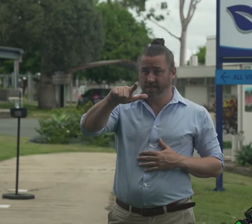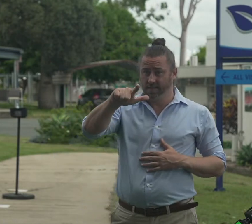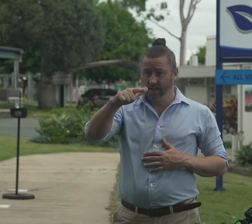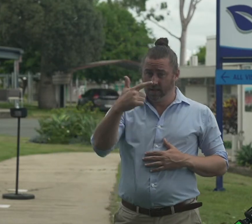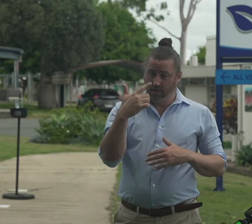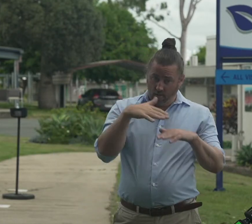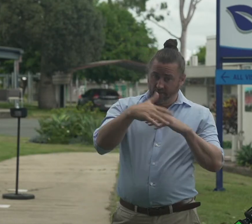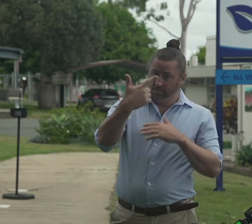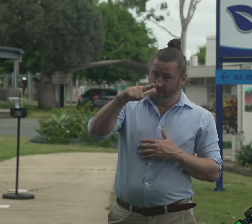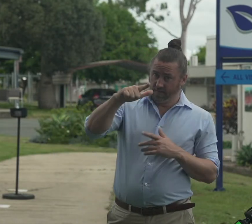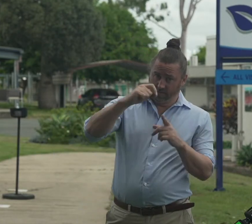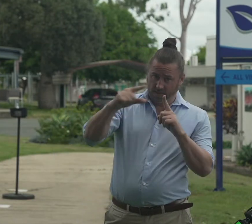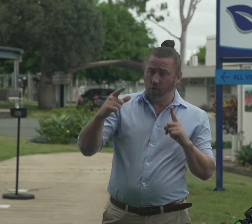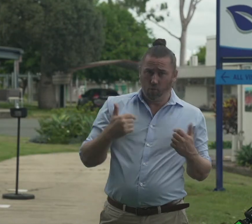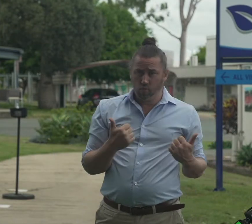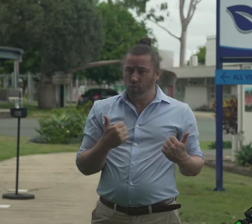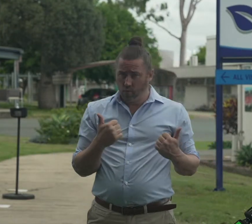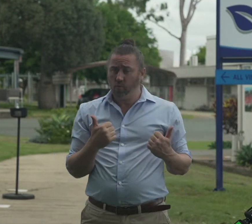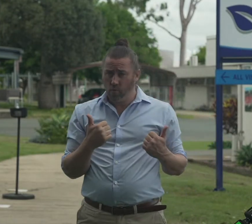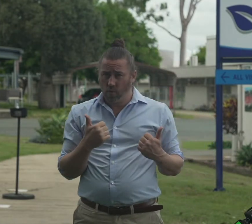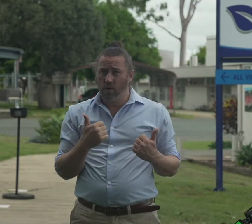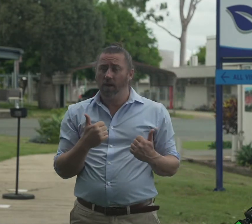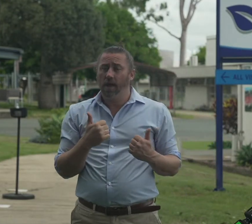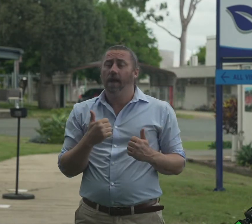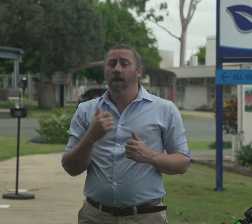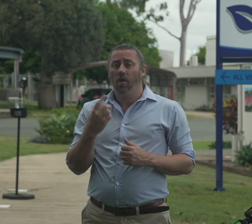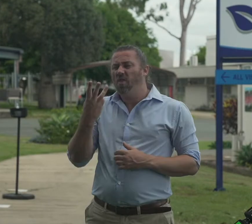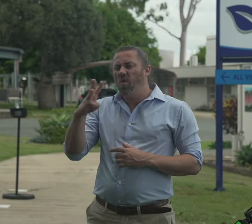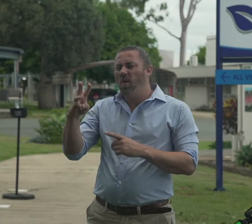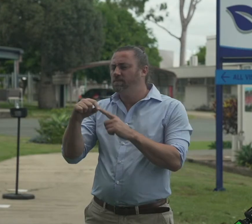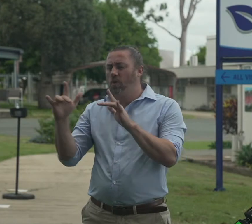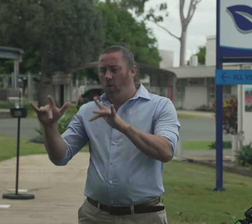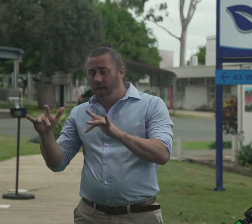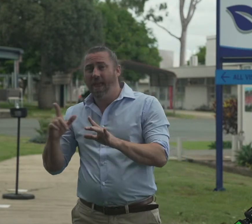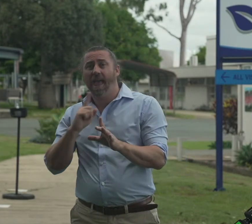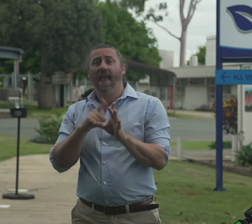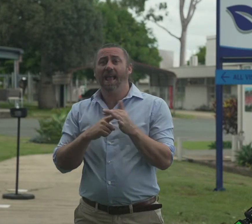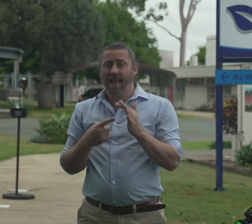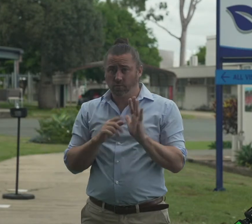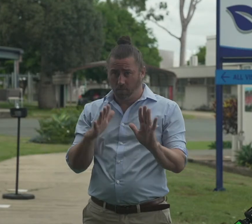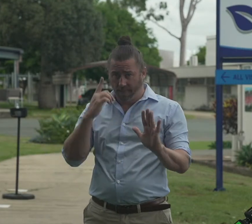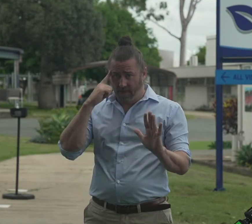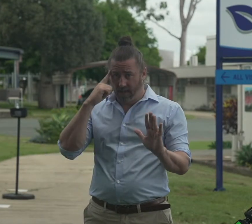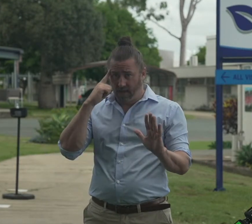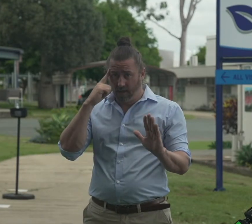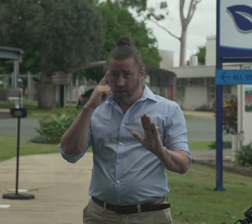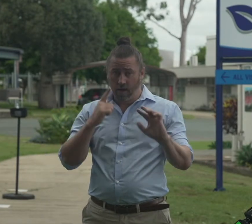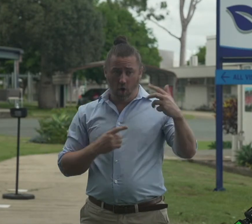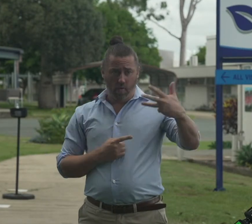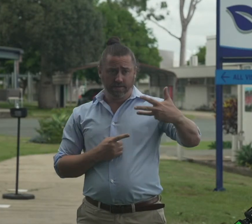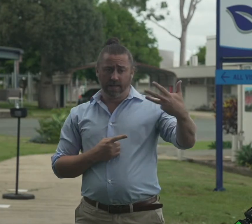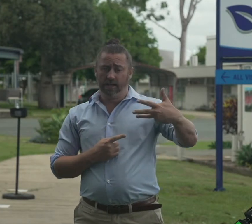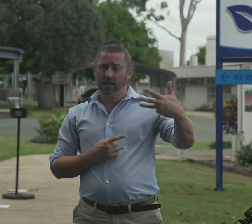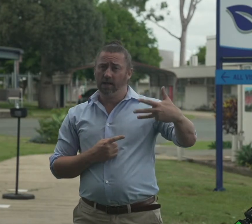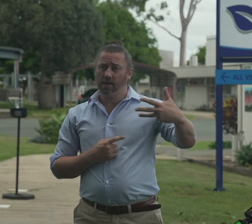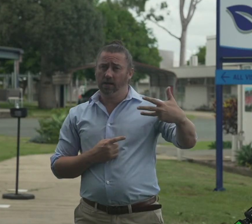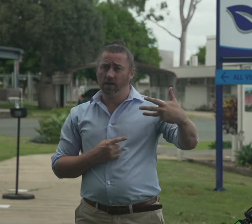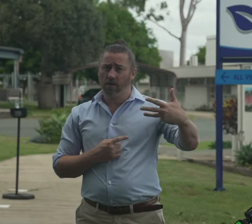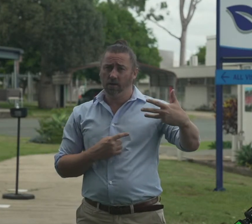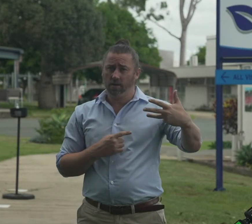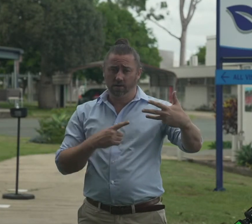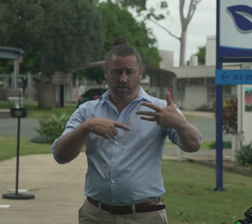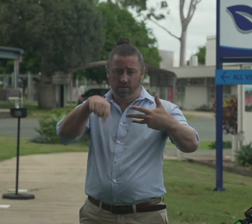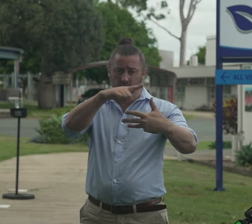not, and yet over 90% of the people who have died in this reporting period were unboosted. So if you are an